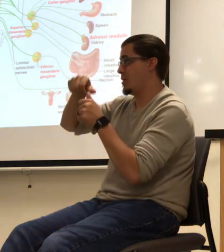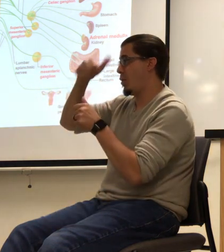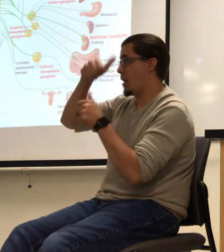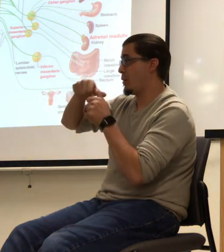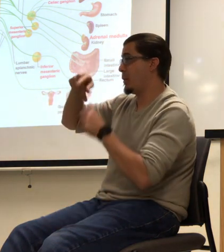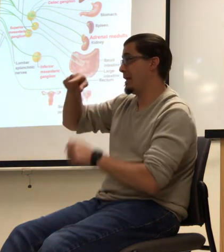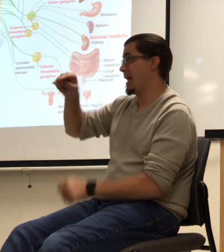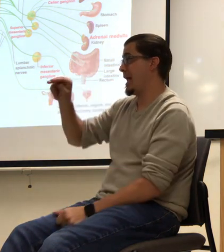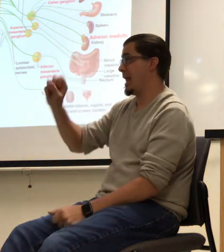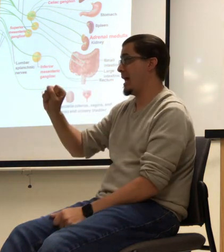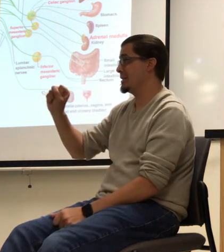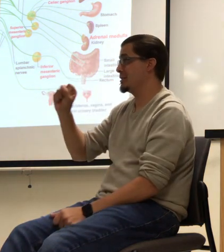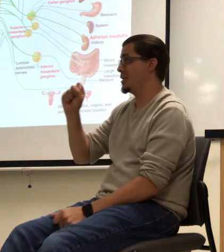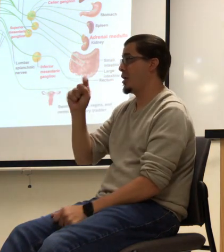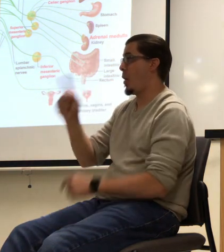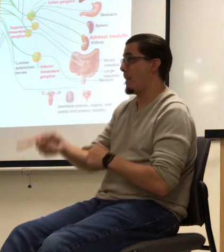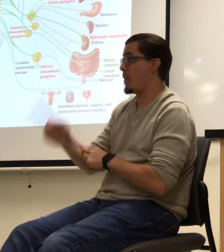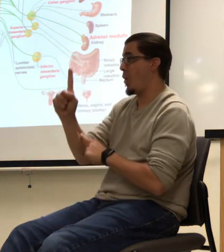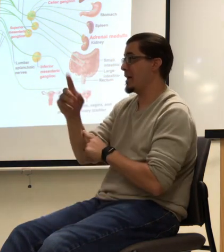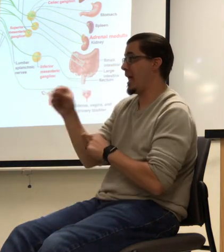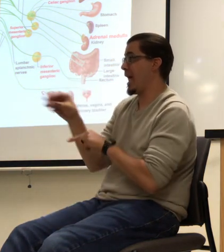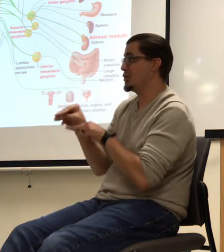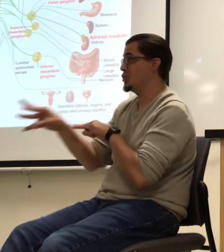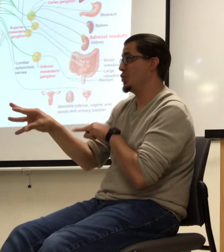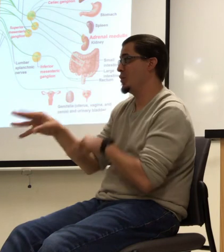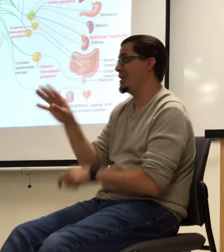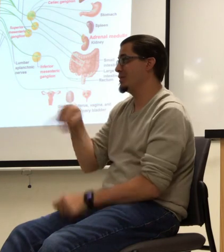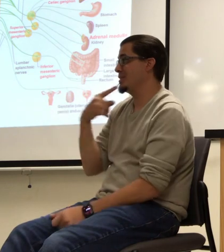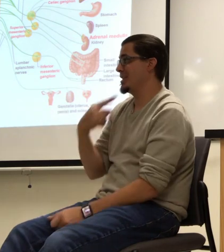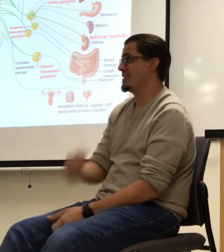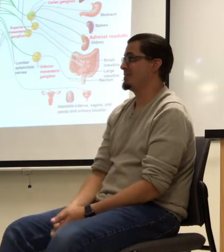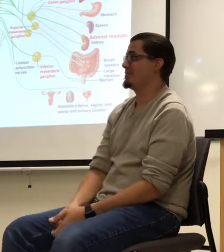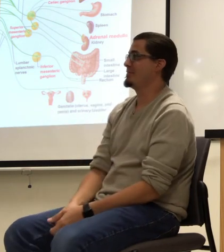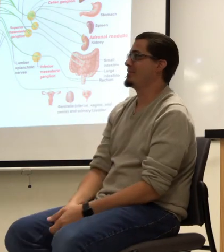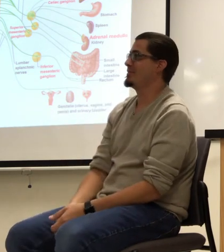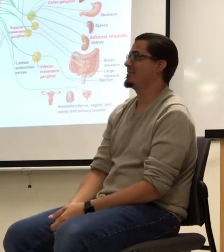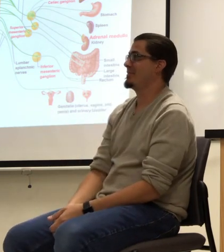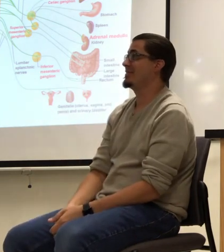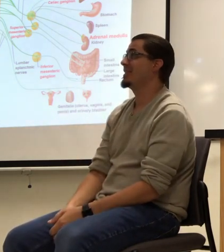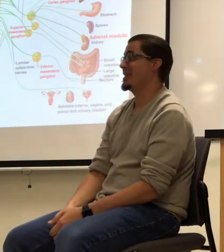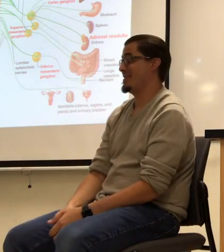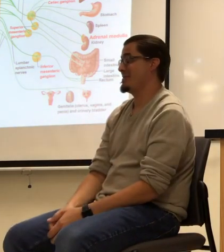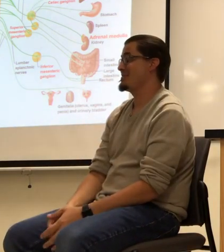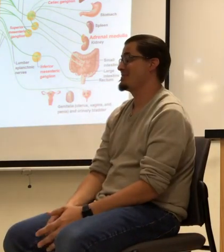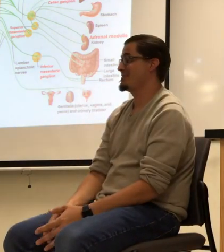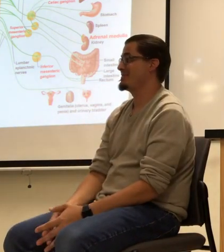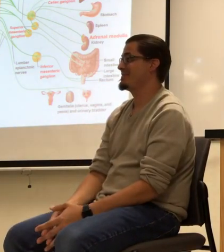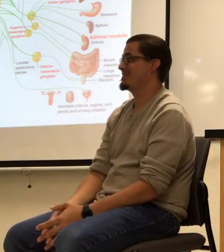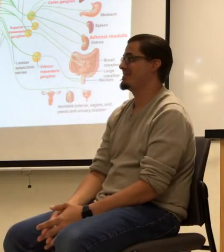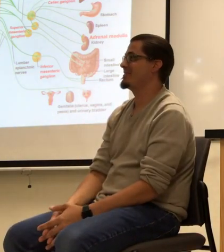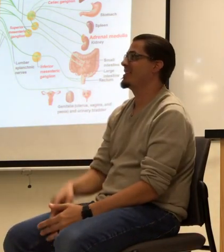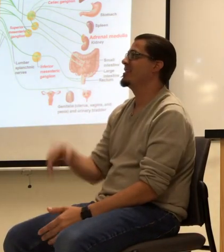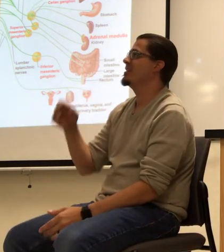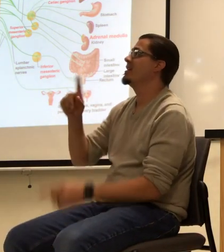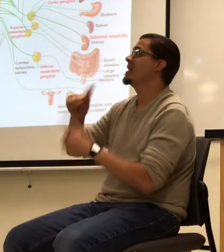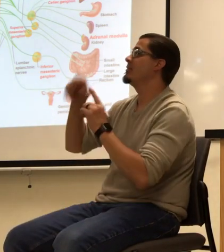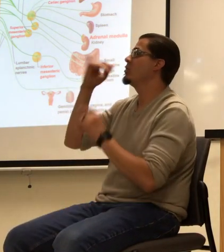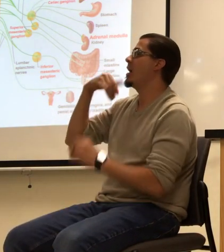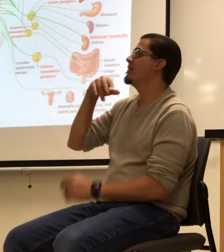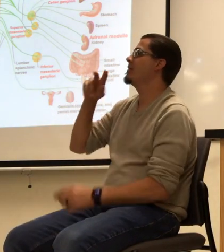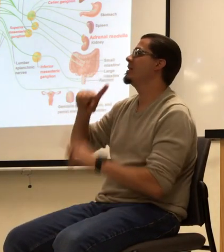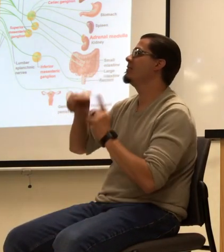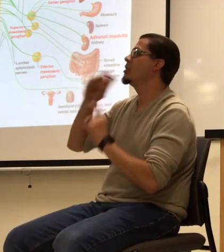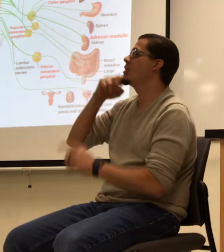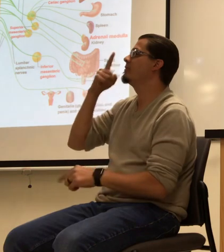sympathetic ejaculation. So it is different there. There are other things that's important that they have different nerves for that, because during